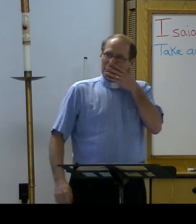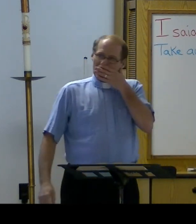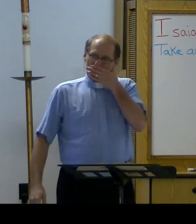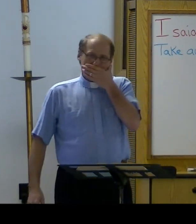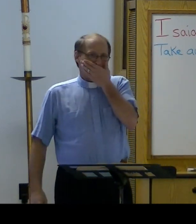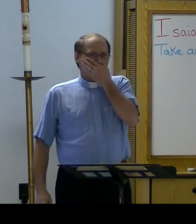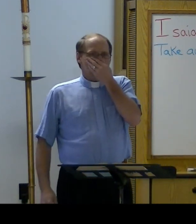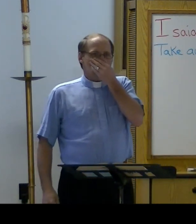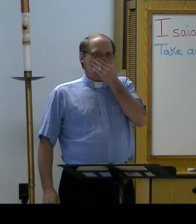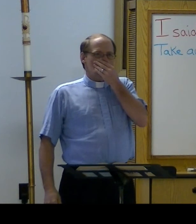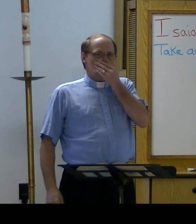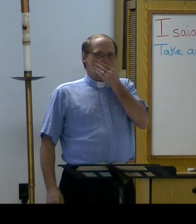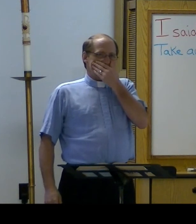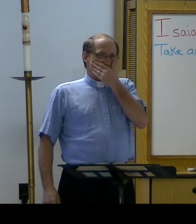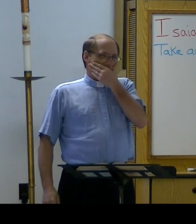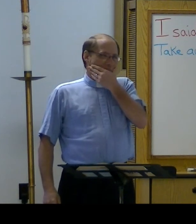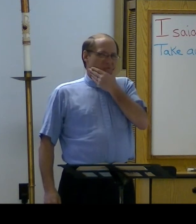Mark Nebraska.